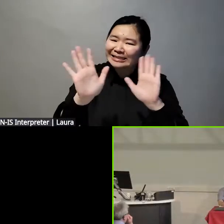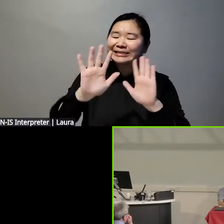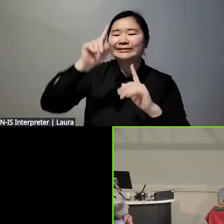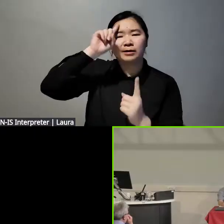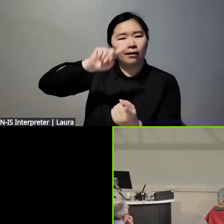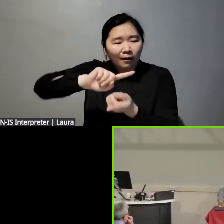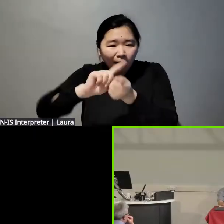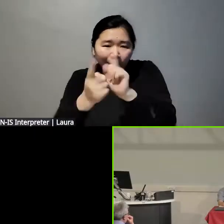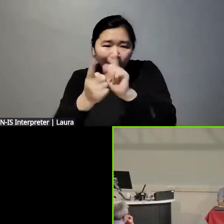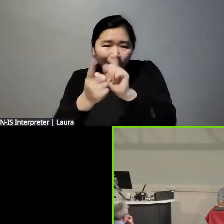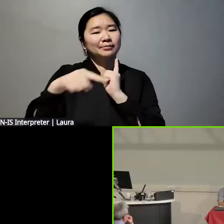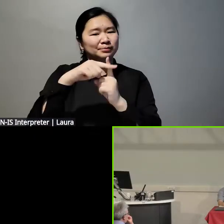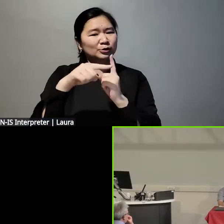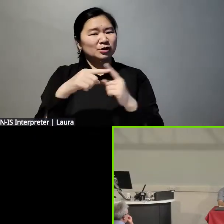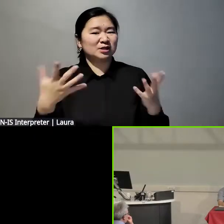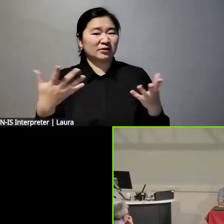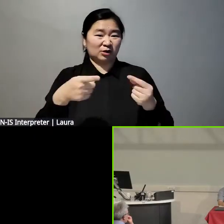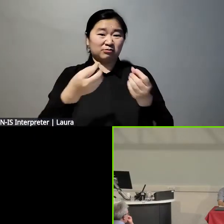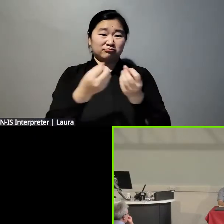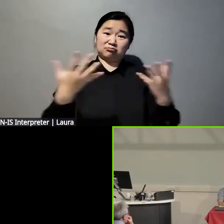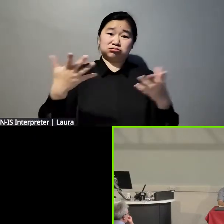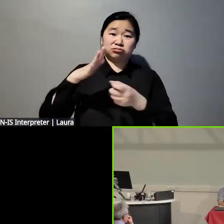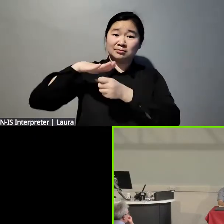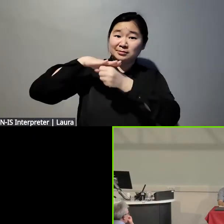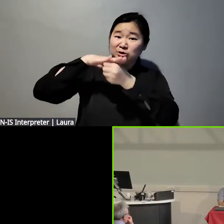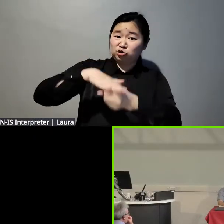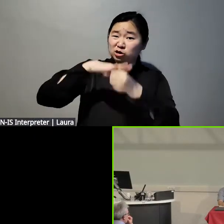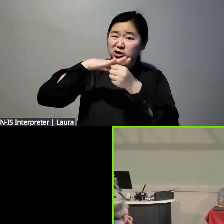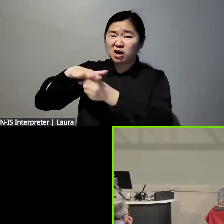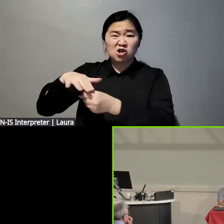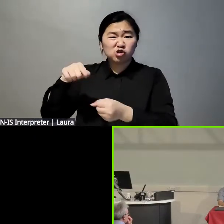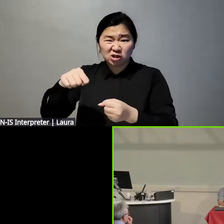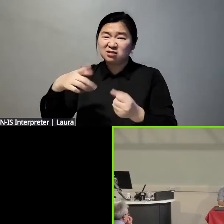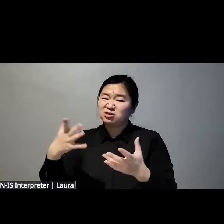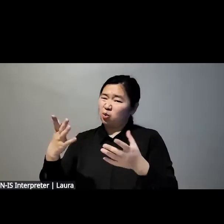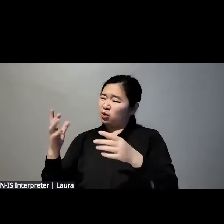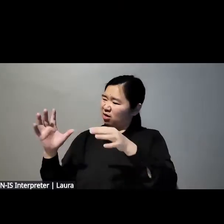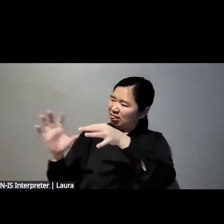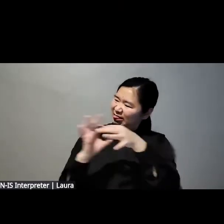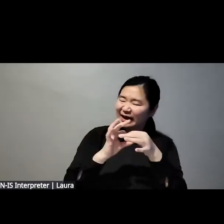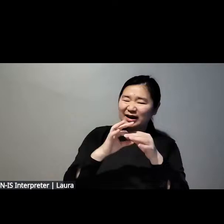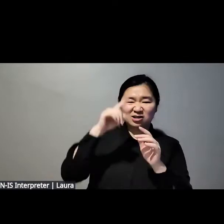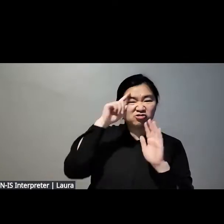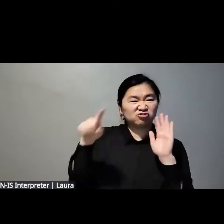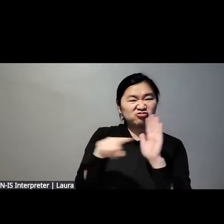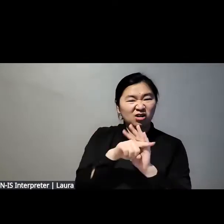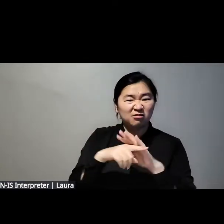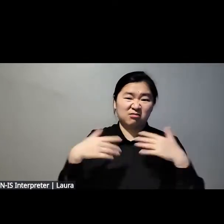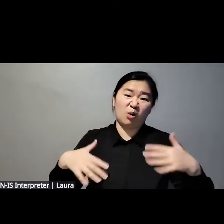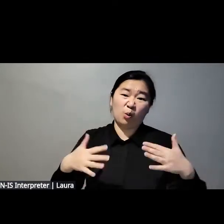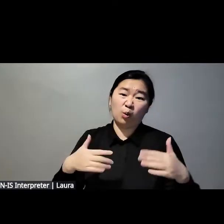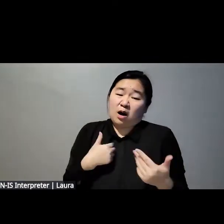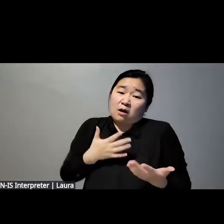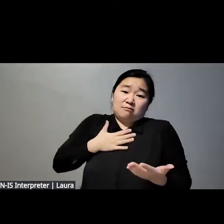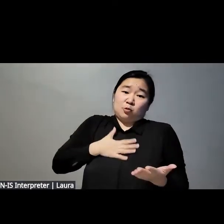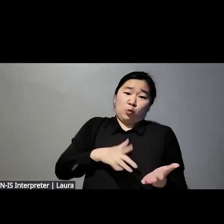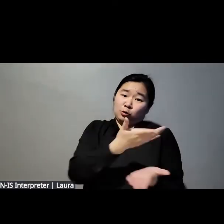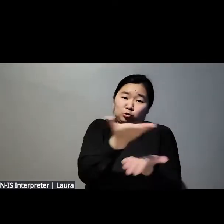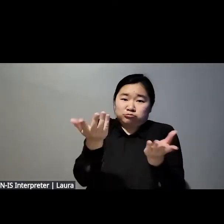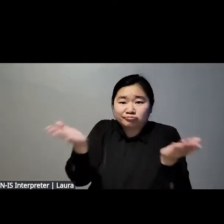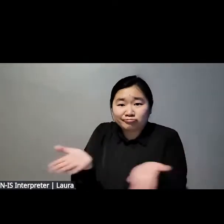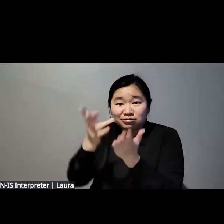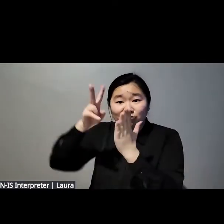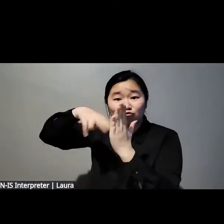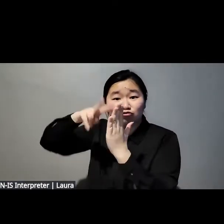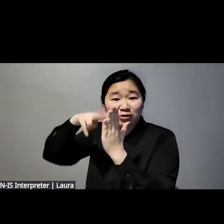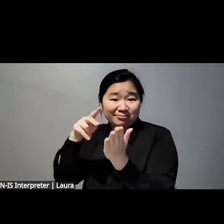Thank you very much, Elizabeth, for those really important insights about both stigma, but also how we help educate and build awareness around